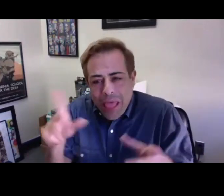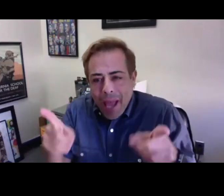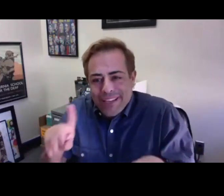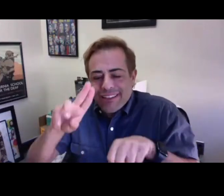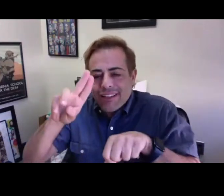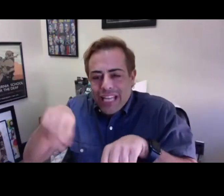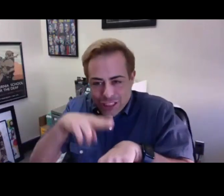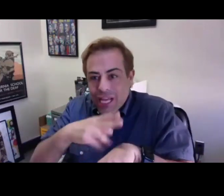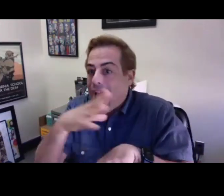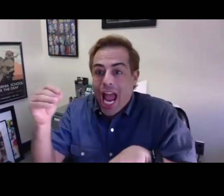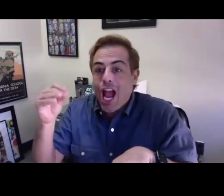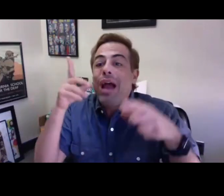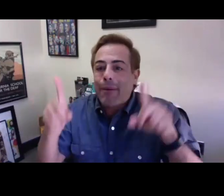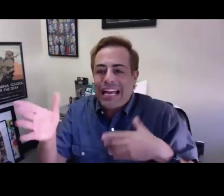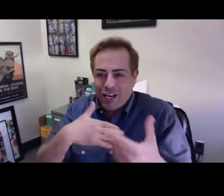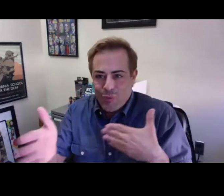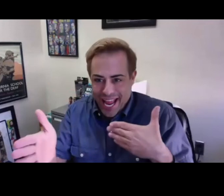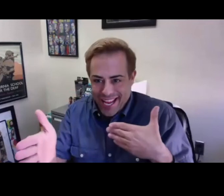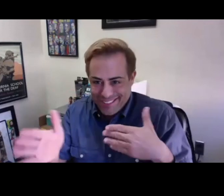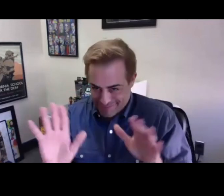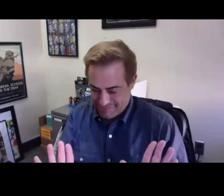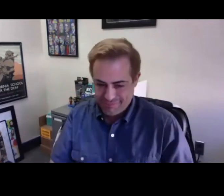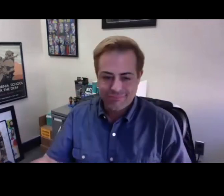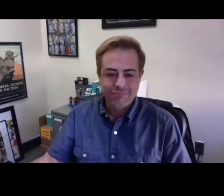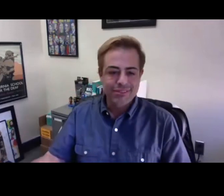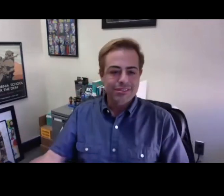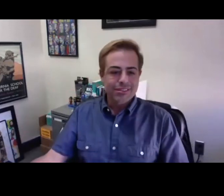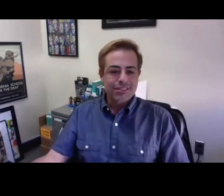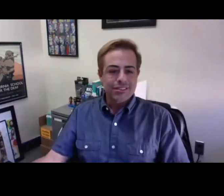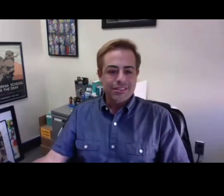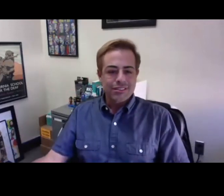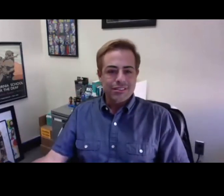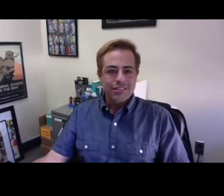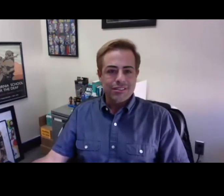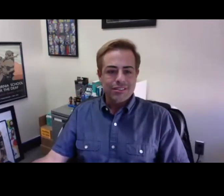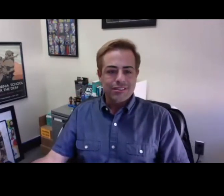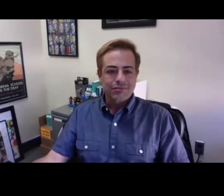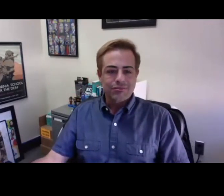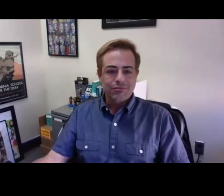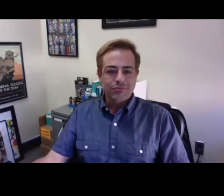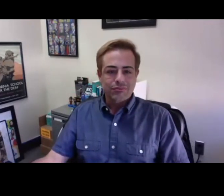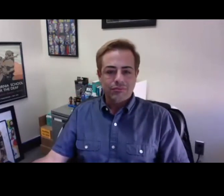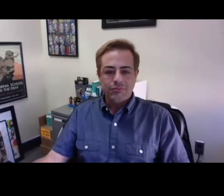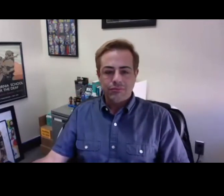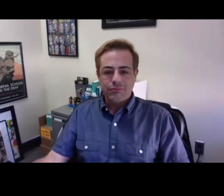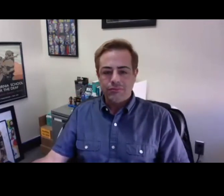day. That will come naturally, and it will come whether or not you sign with a baby.